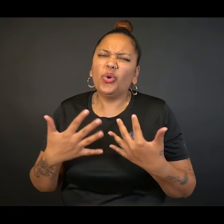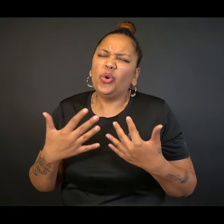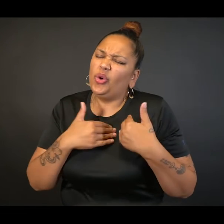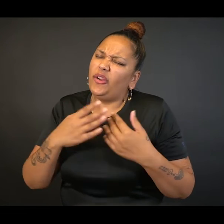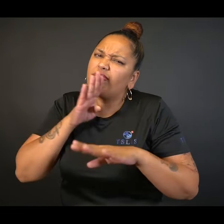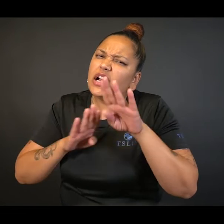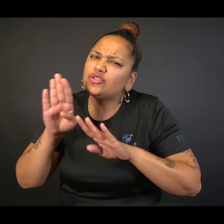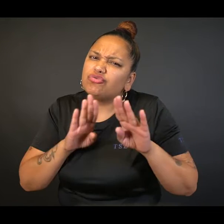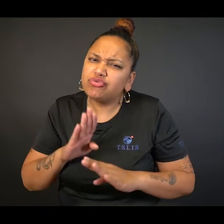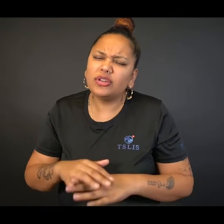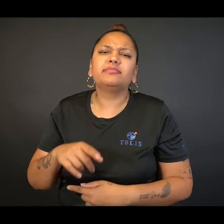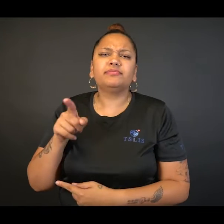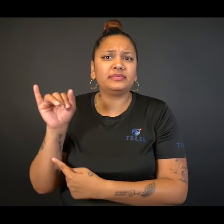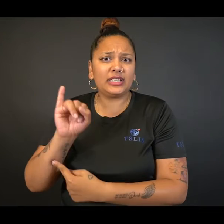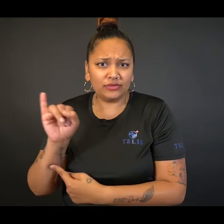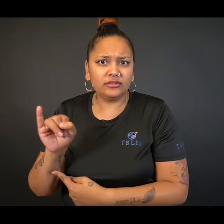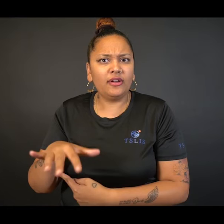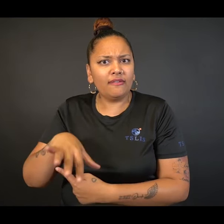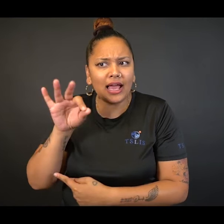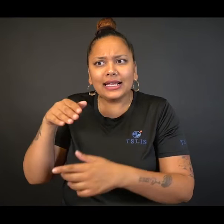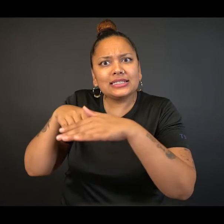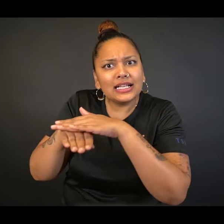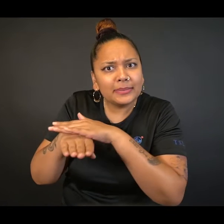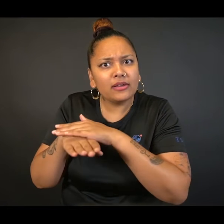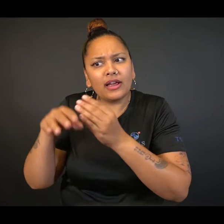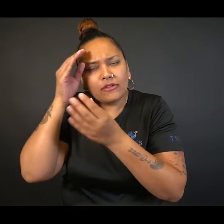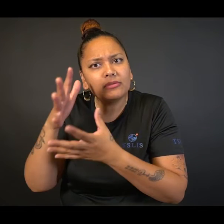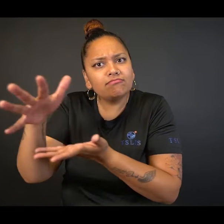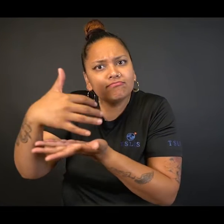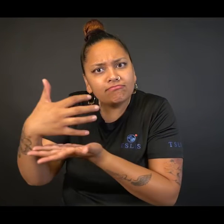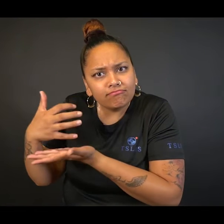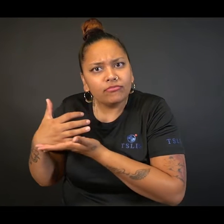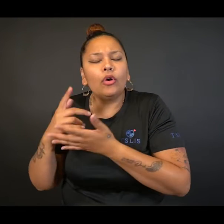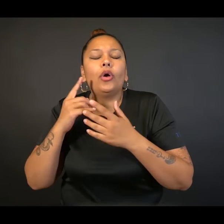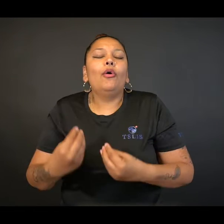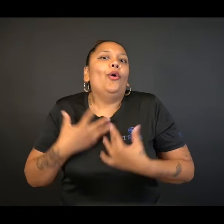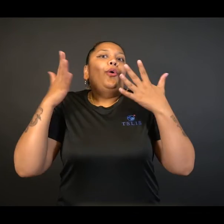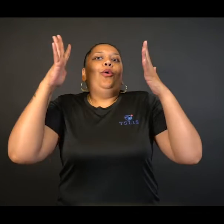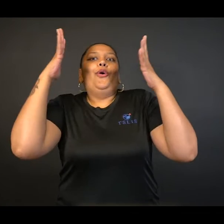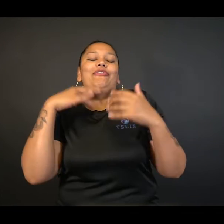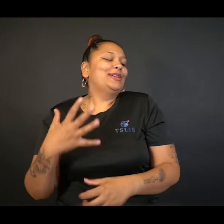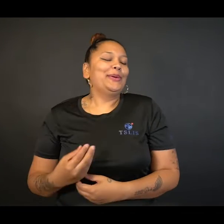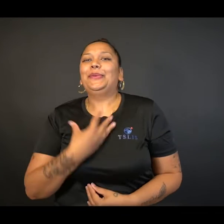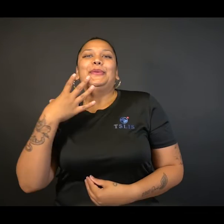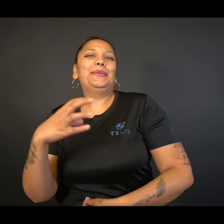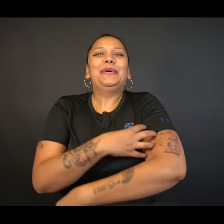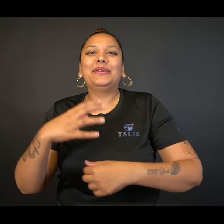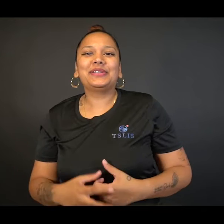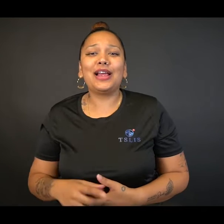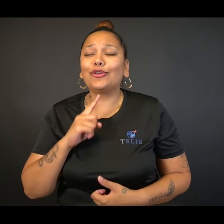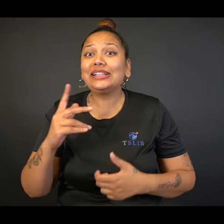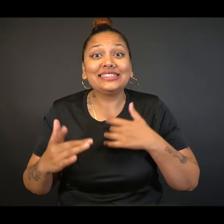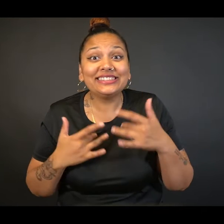accessible materials can be very empowering. It's really exciting, and it's something that